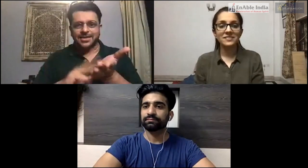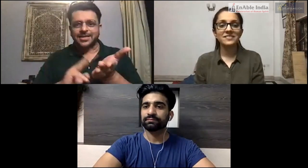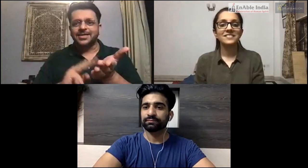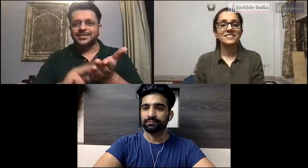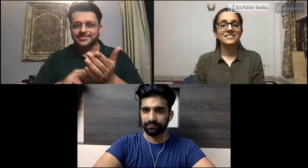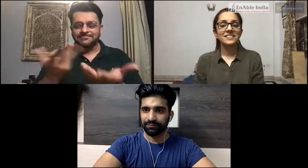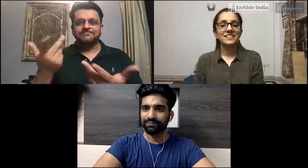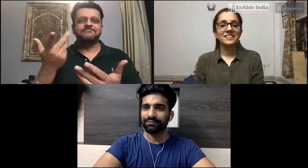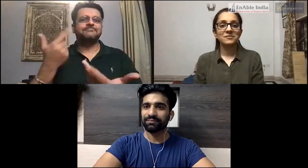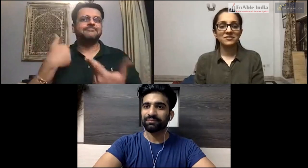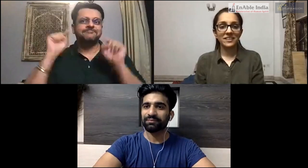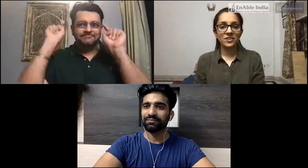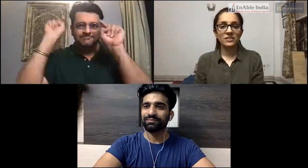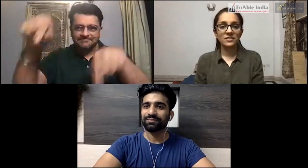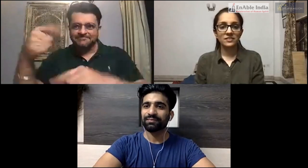Monday.